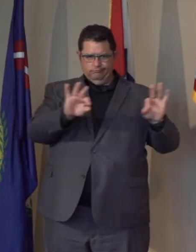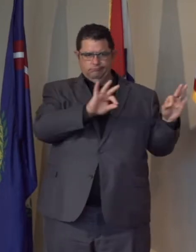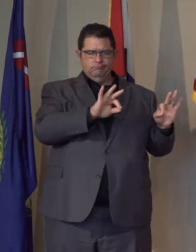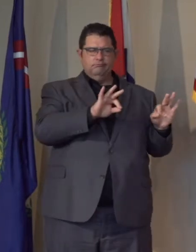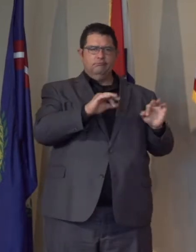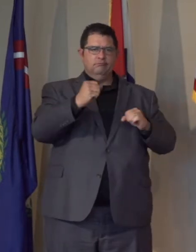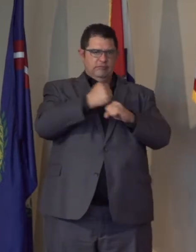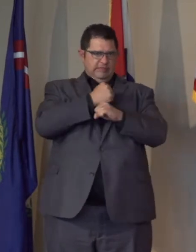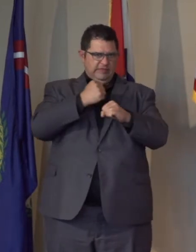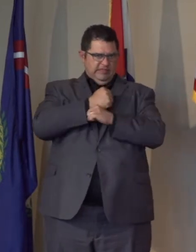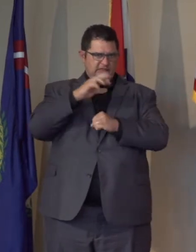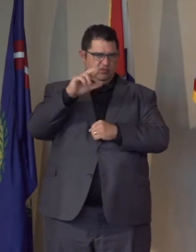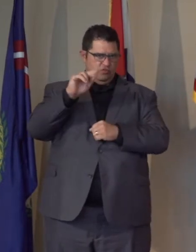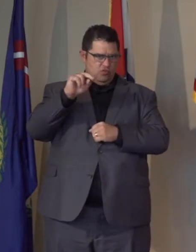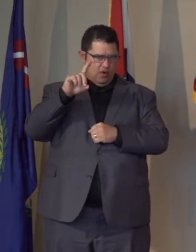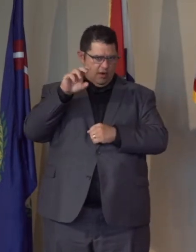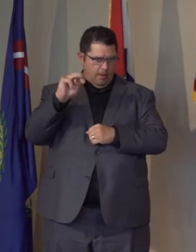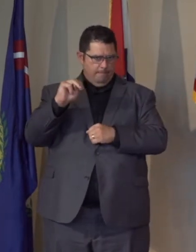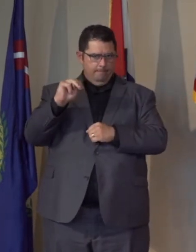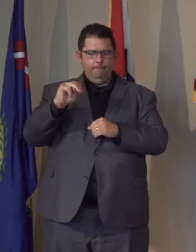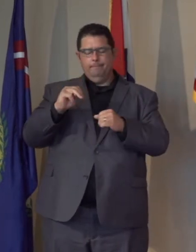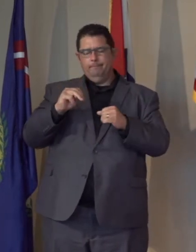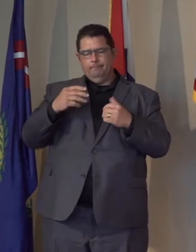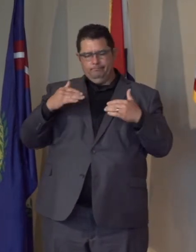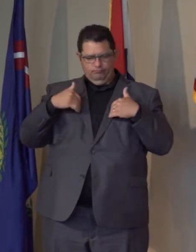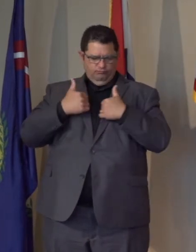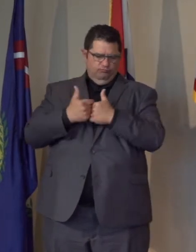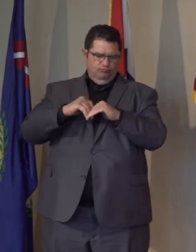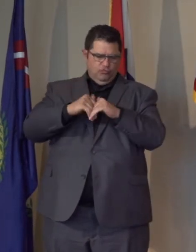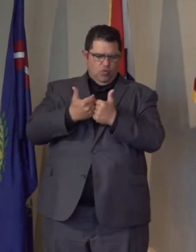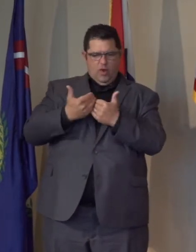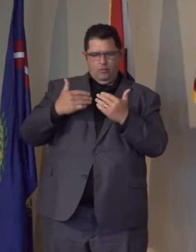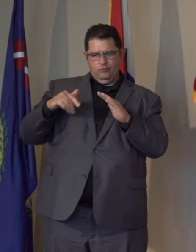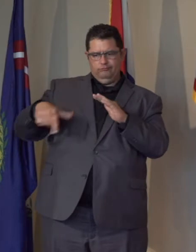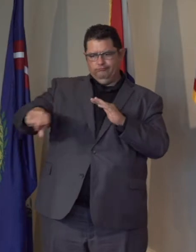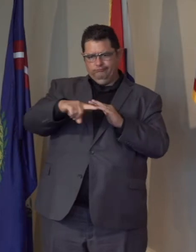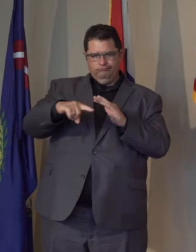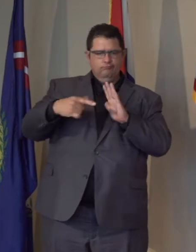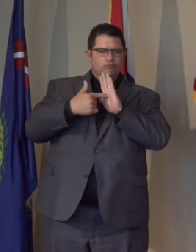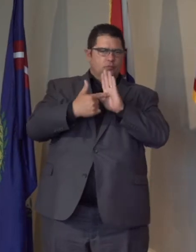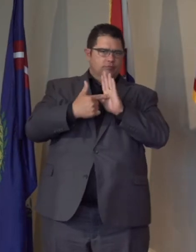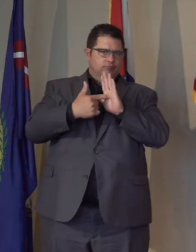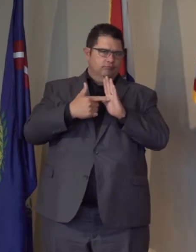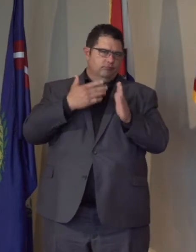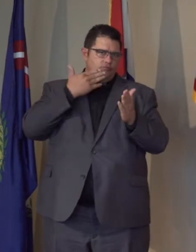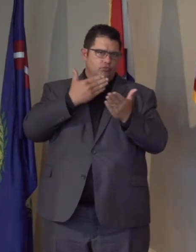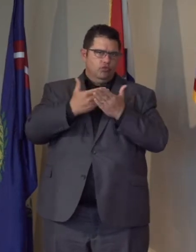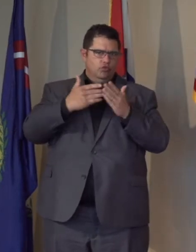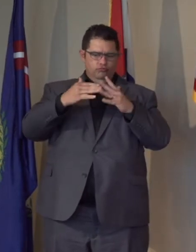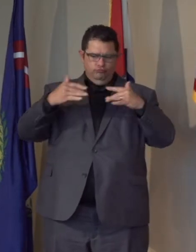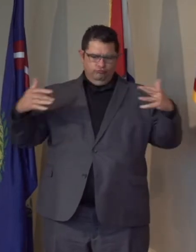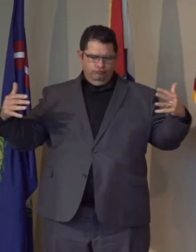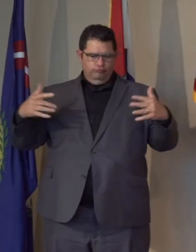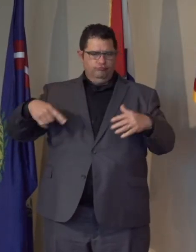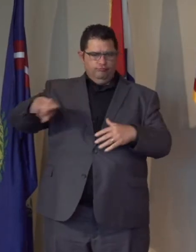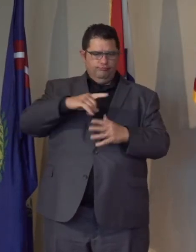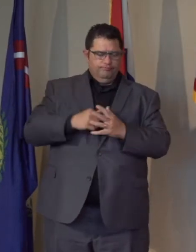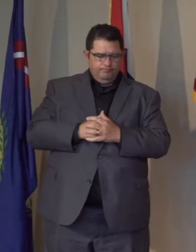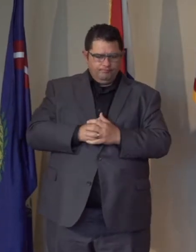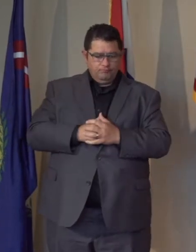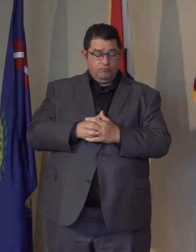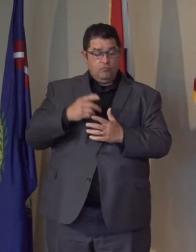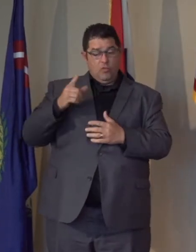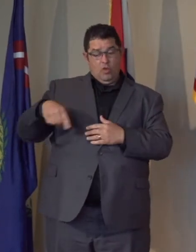broad perspective of St. Louis County. Participants will be offered a free COVID-19 testing